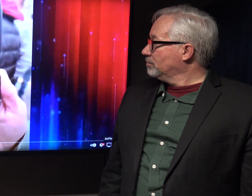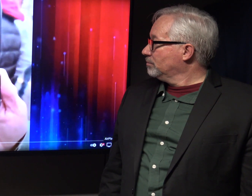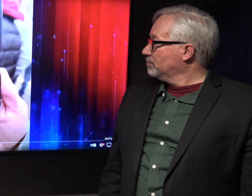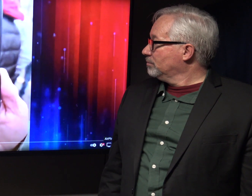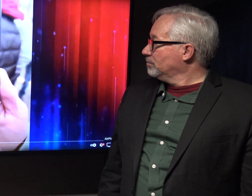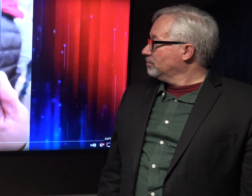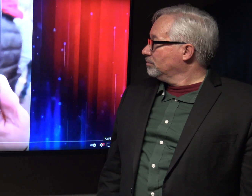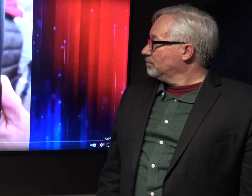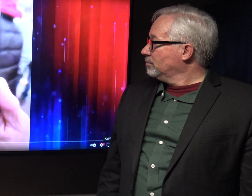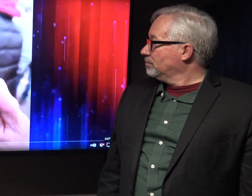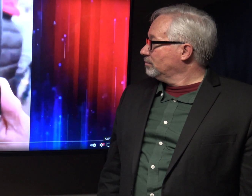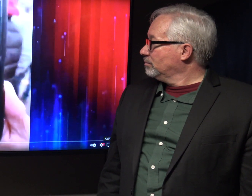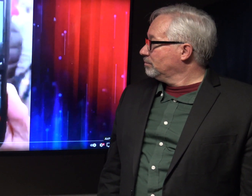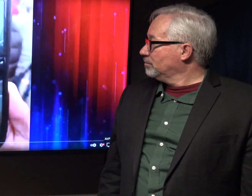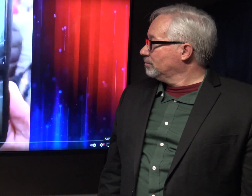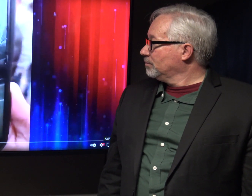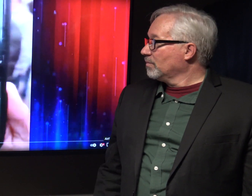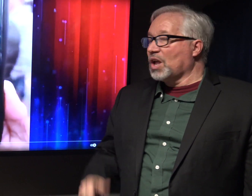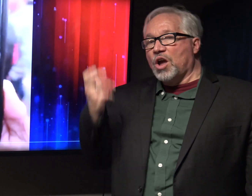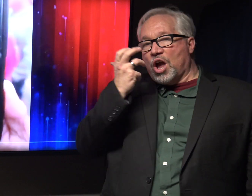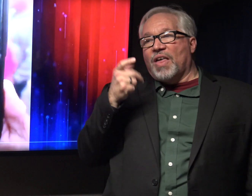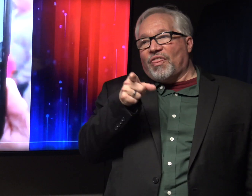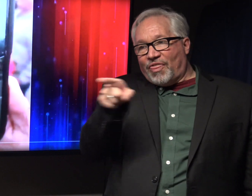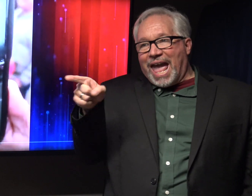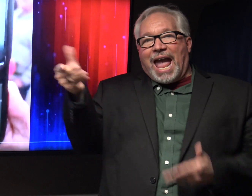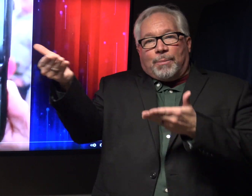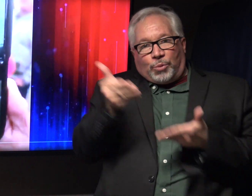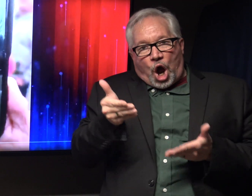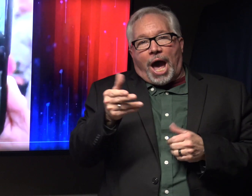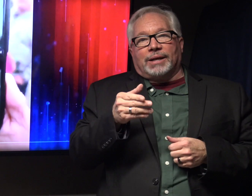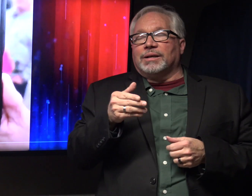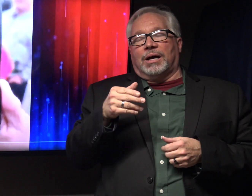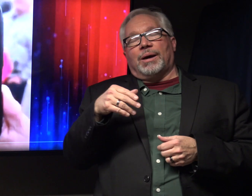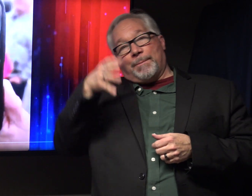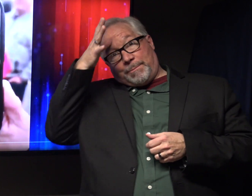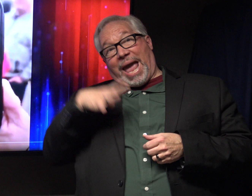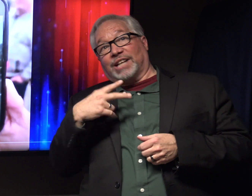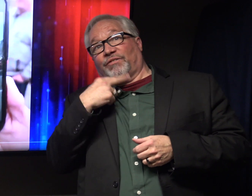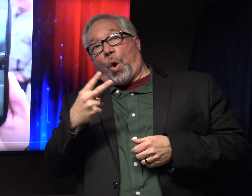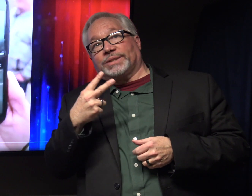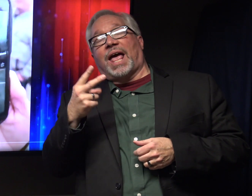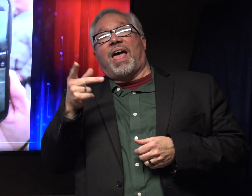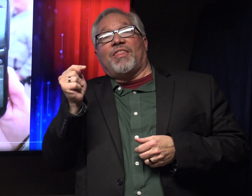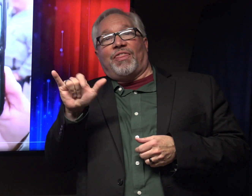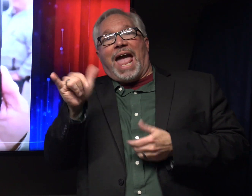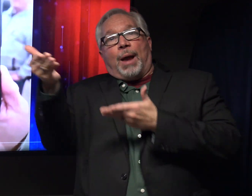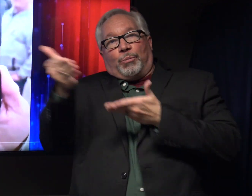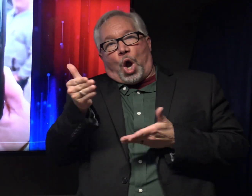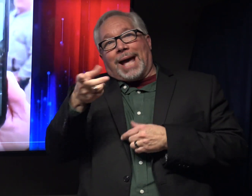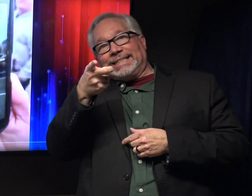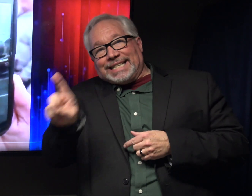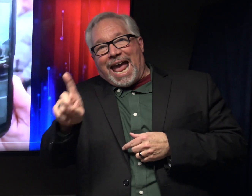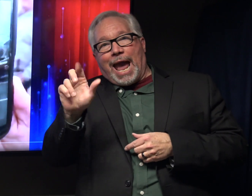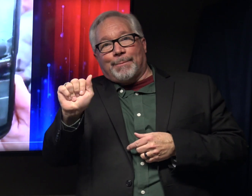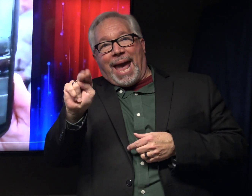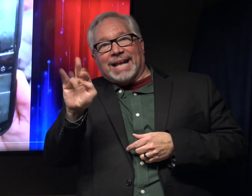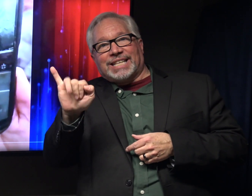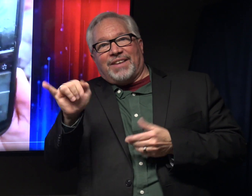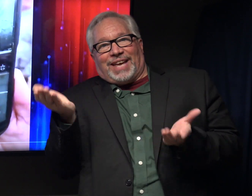Wow. They freaking brought damn Antifa here. They escorted them here. You've literally. got to be. Lights flashing and You've all. got to